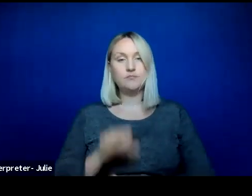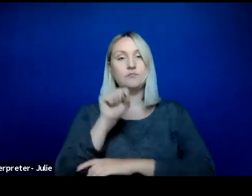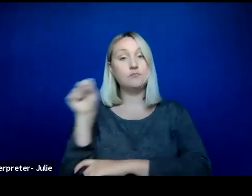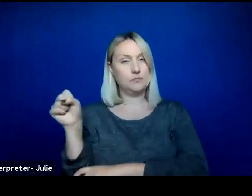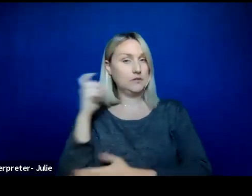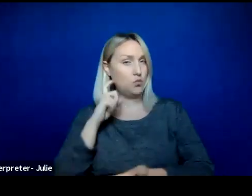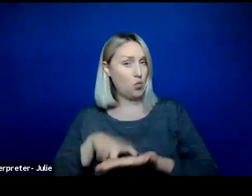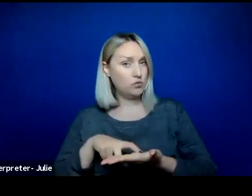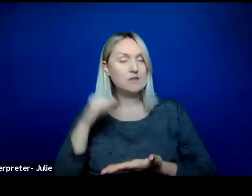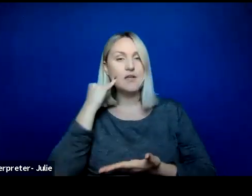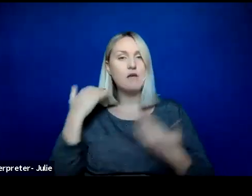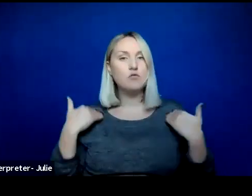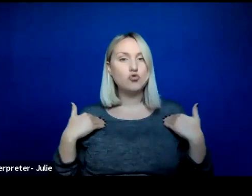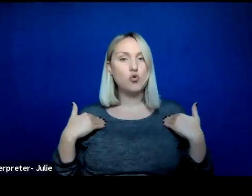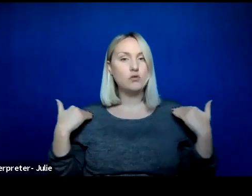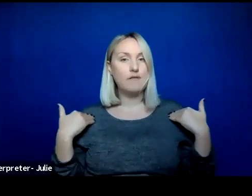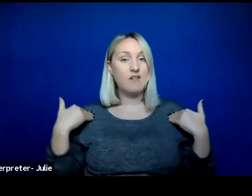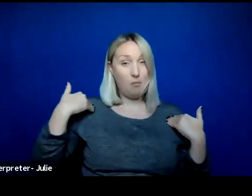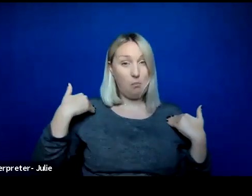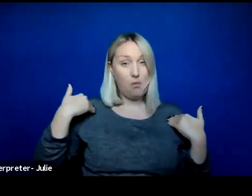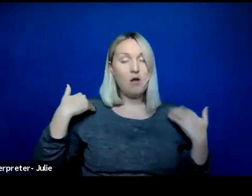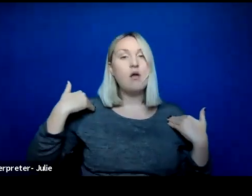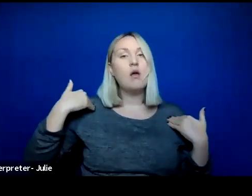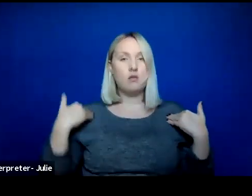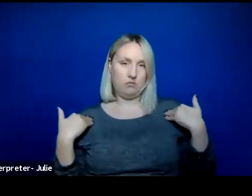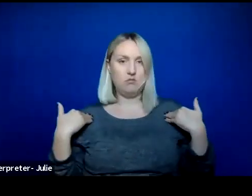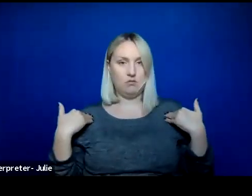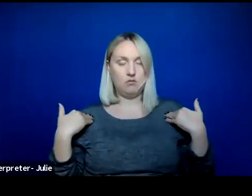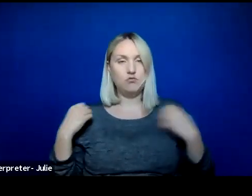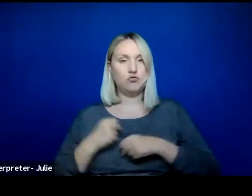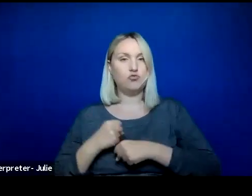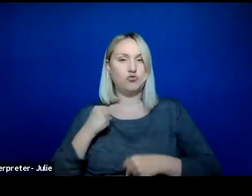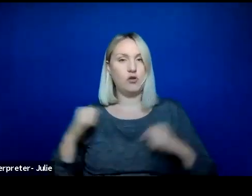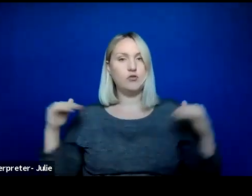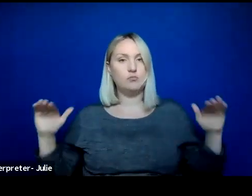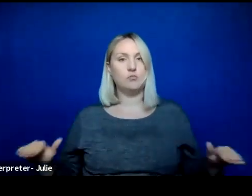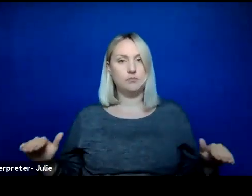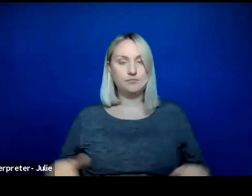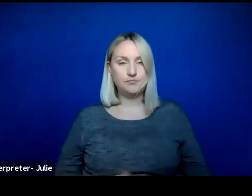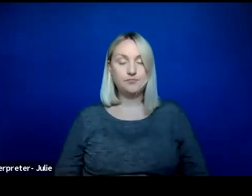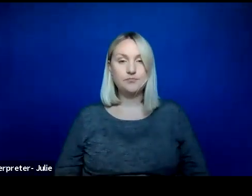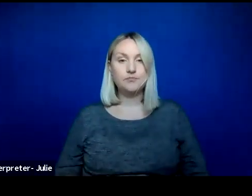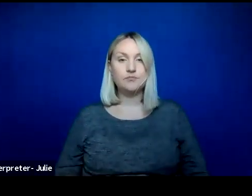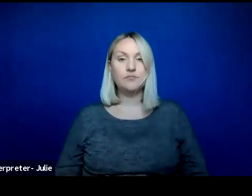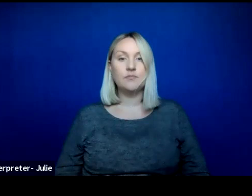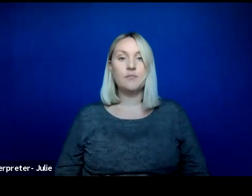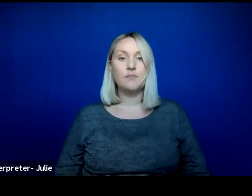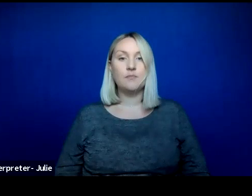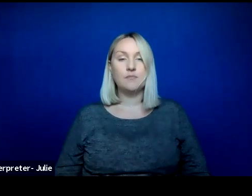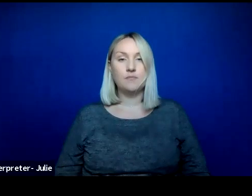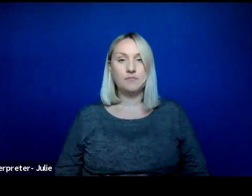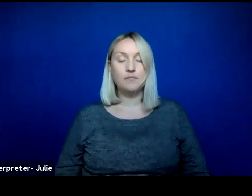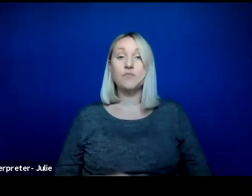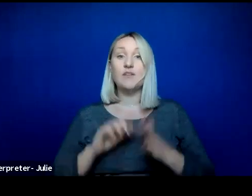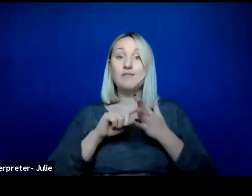Notice if the shoulders have lifted up, gently stretch them down. Reach your fingertips towards